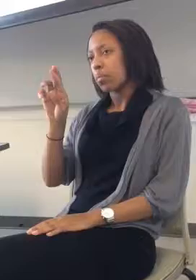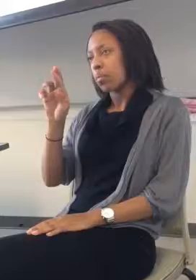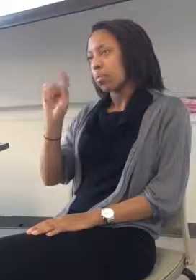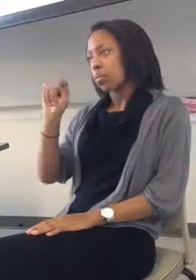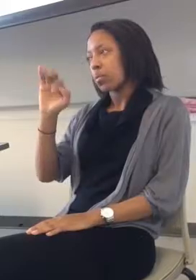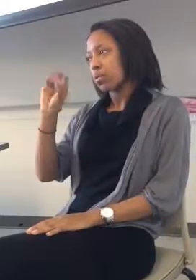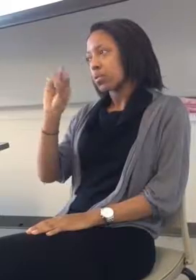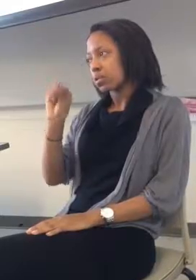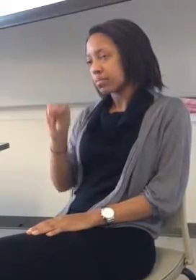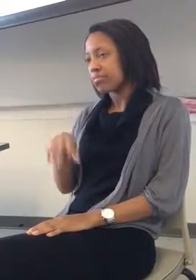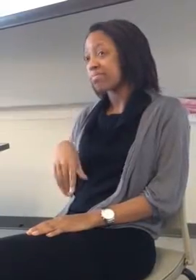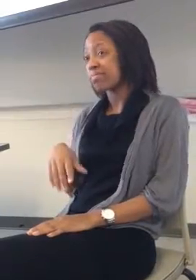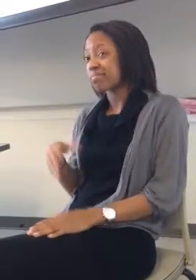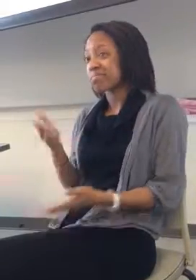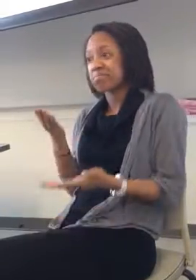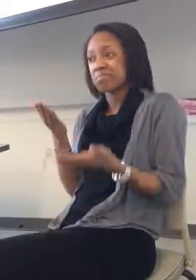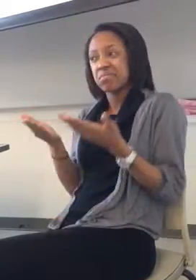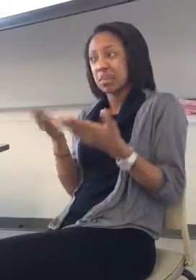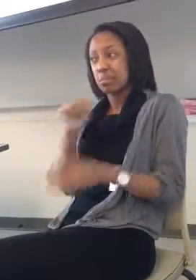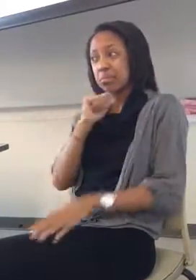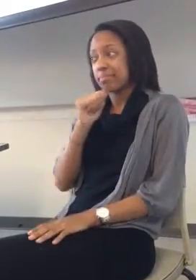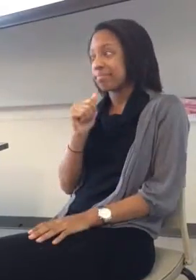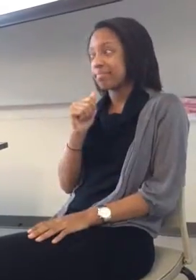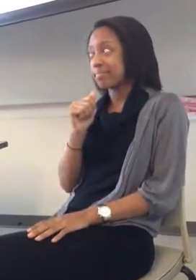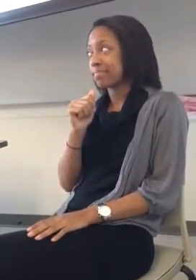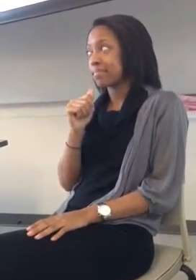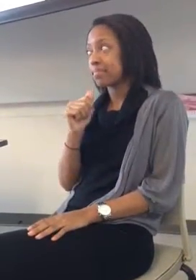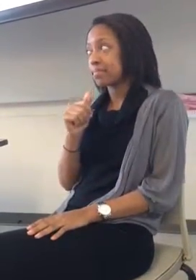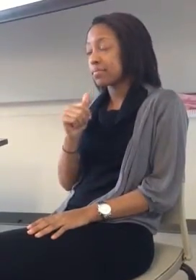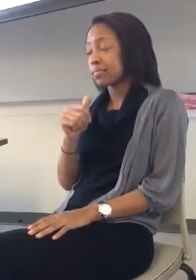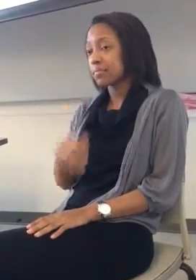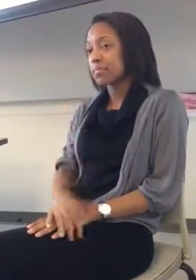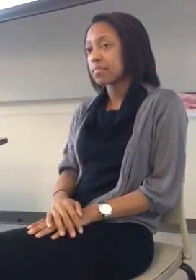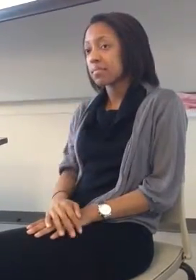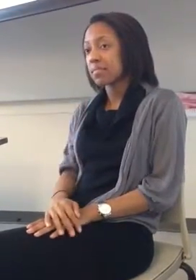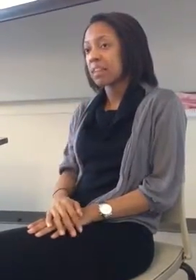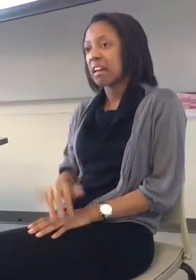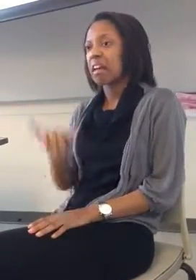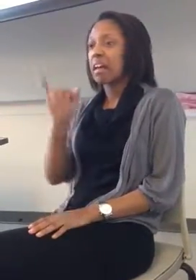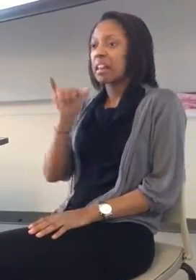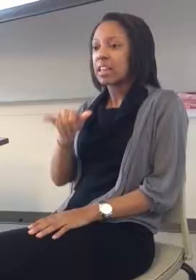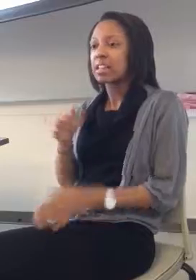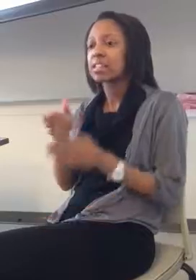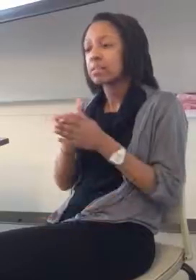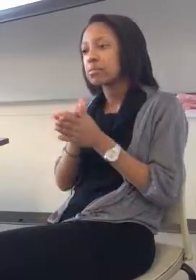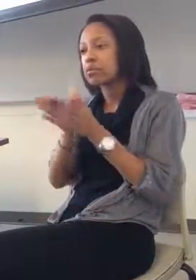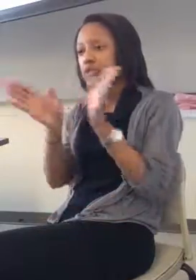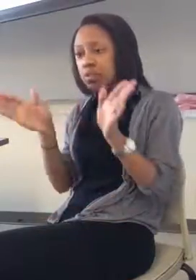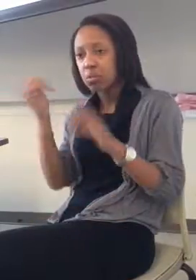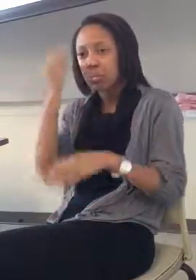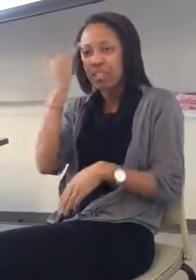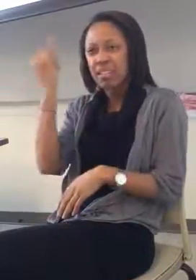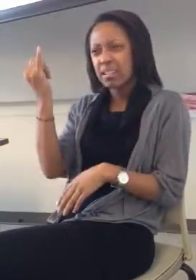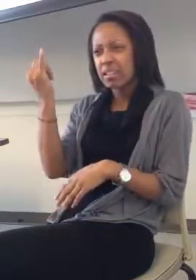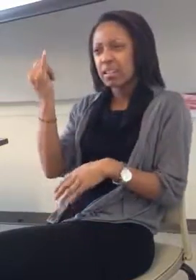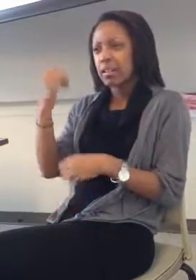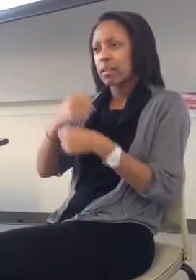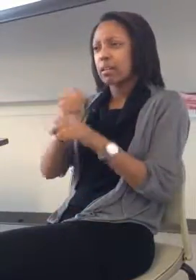Probably not. That's one of the things I think that really creates conflict for us. There